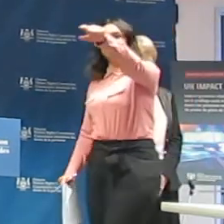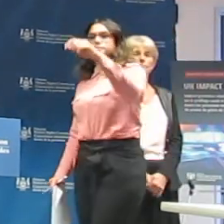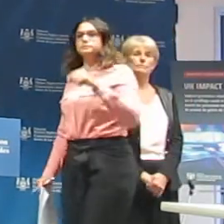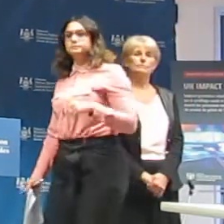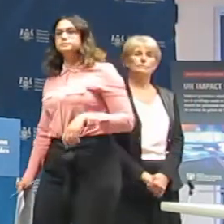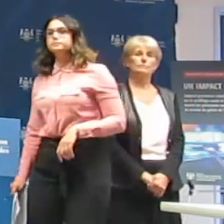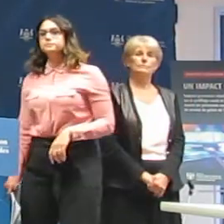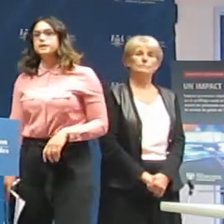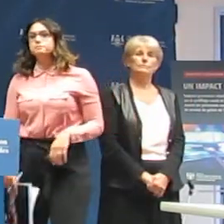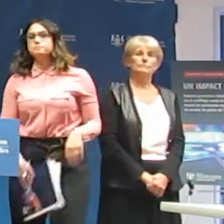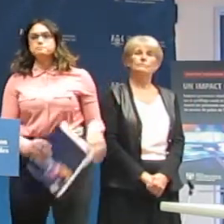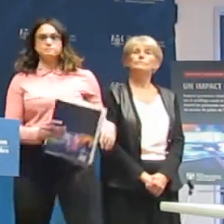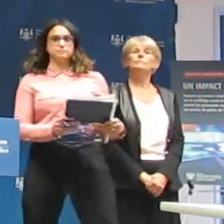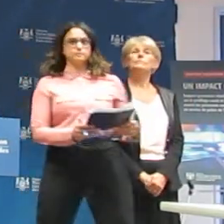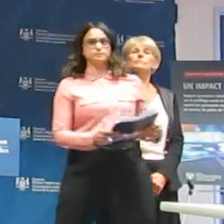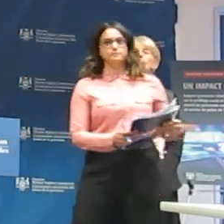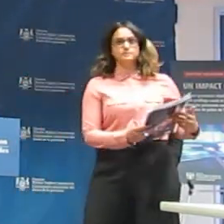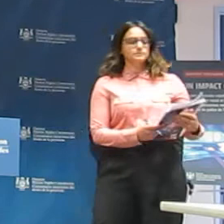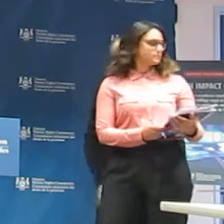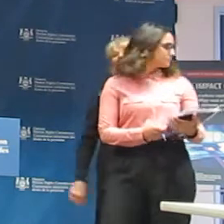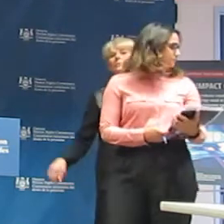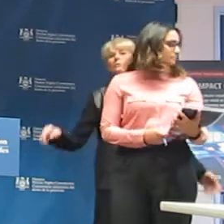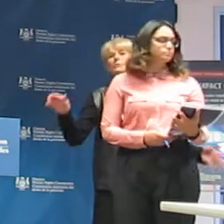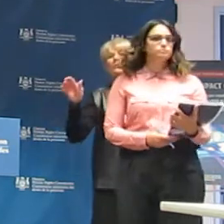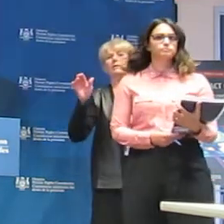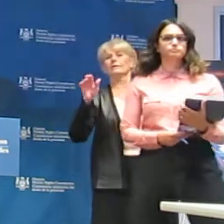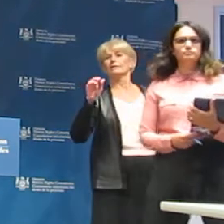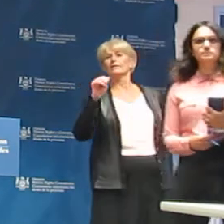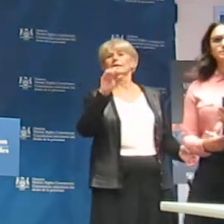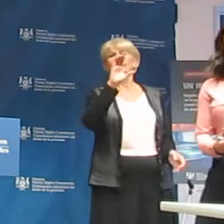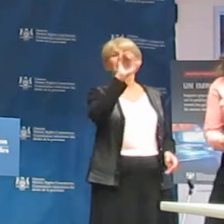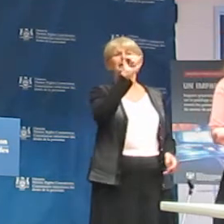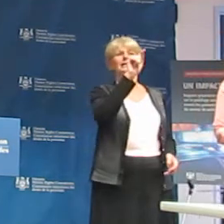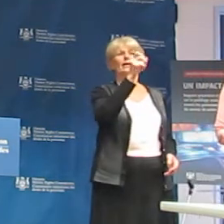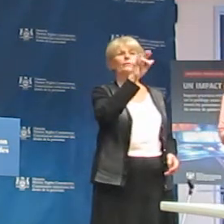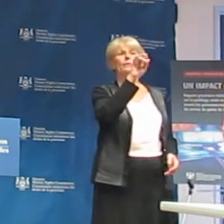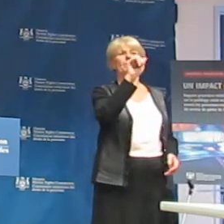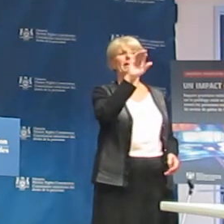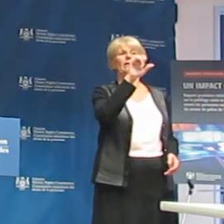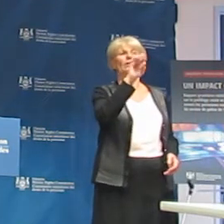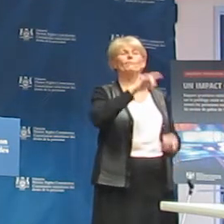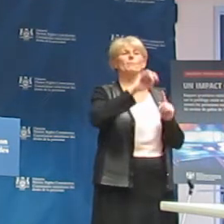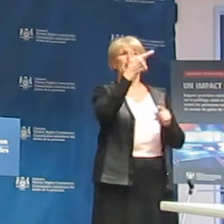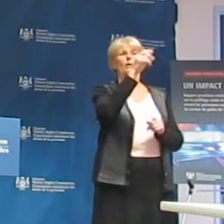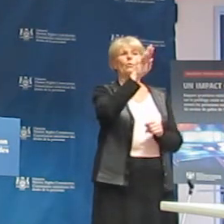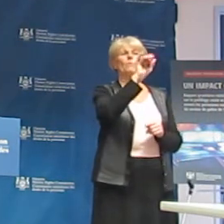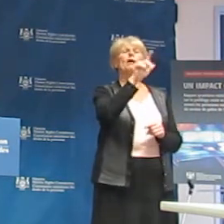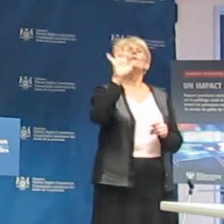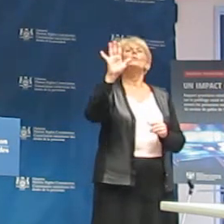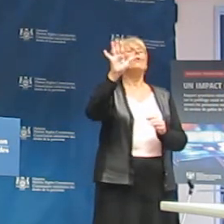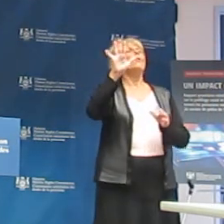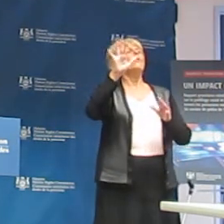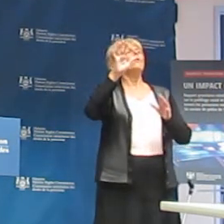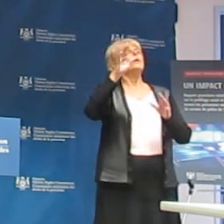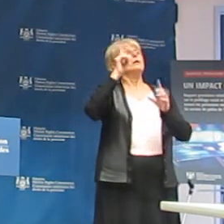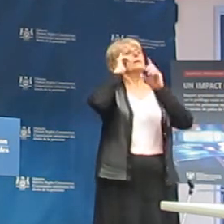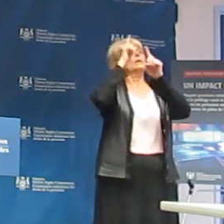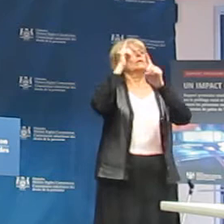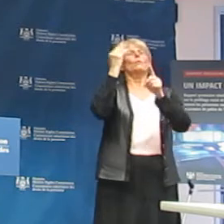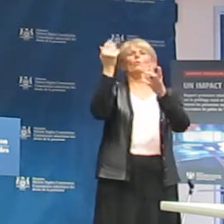Yeah, go ahead. Hi, Catherine McDonald from Global. What would ideally be the outcome you'd like to see from the Toronto